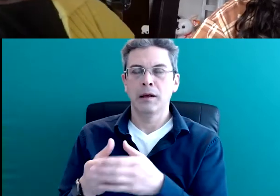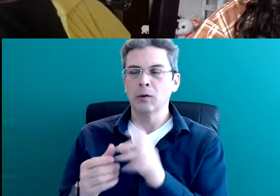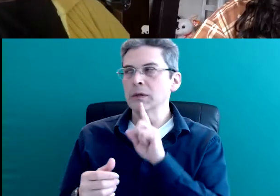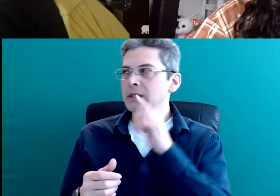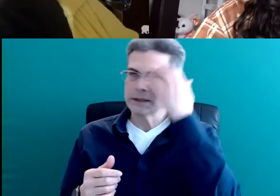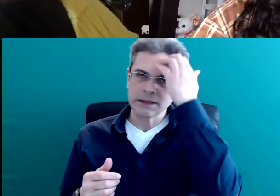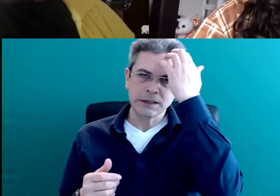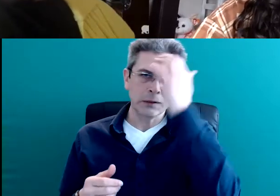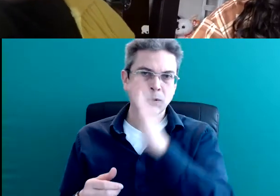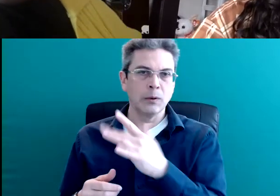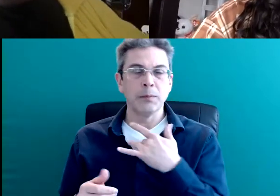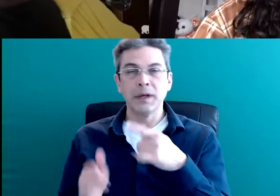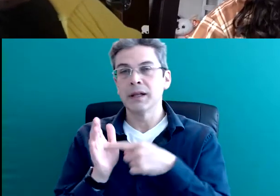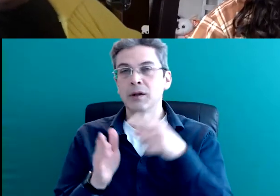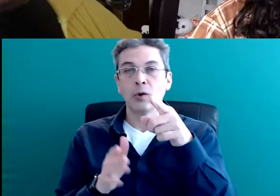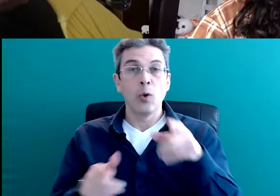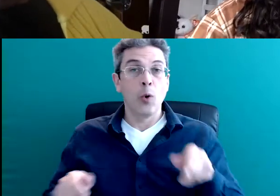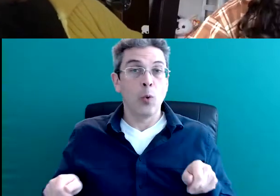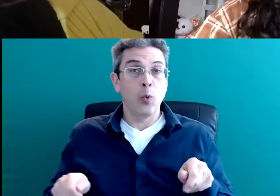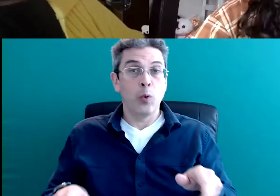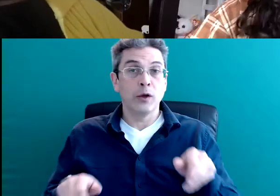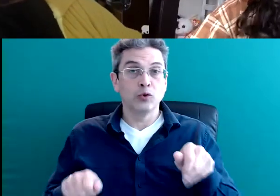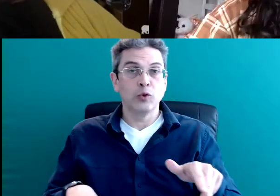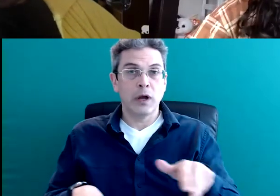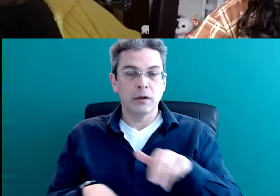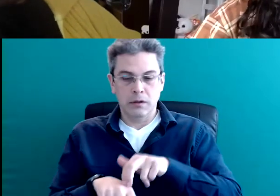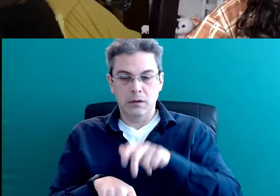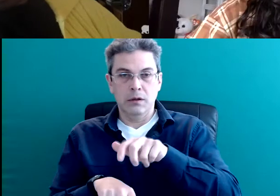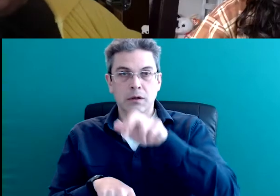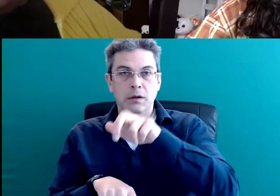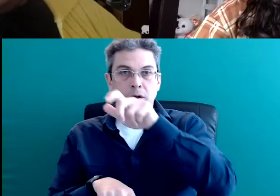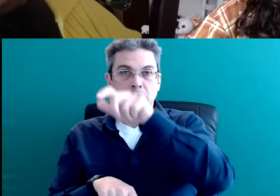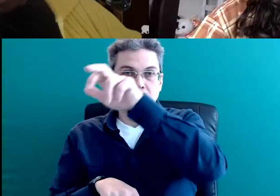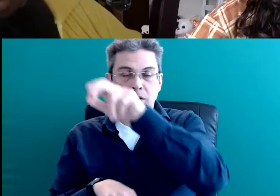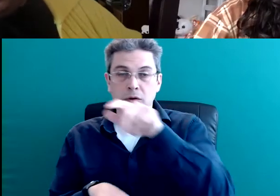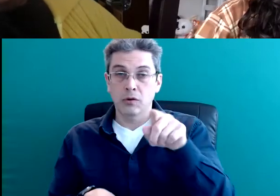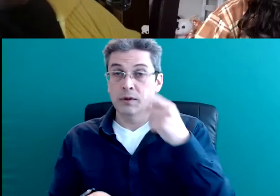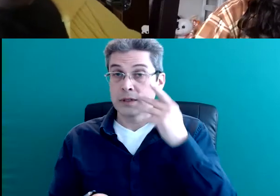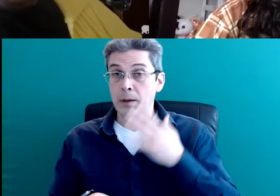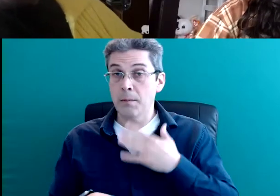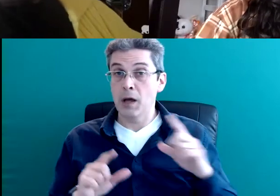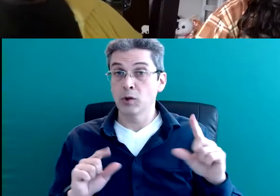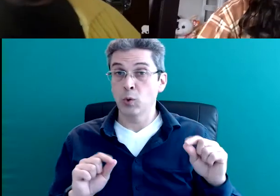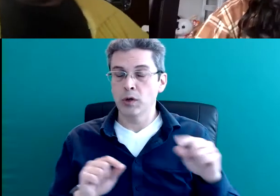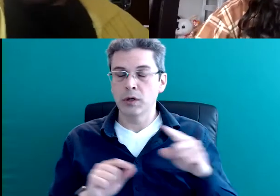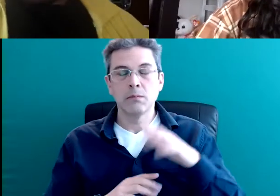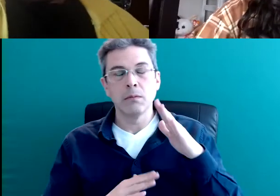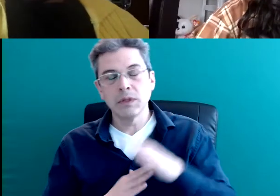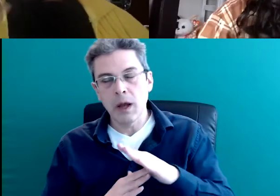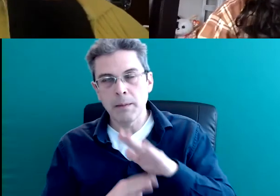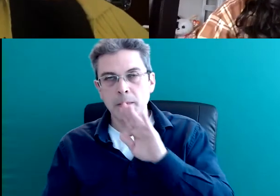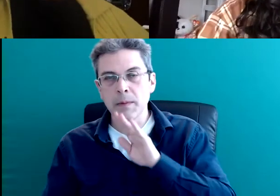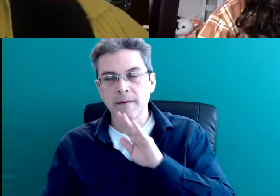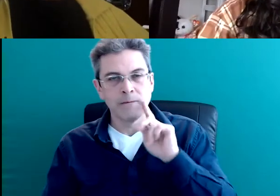that climb steps. And if you've seen my Twitter, you know that is my biggest pet peeve, right? I